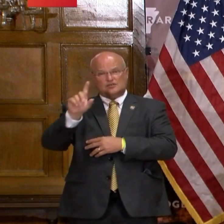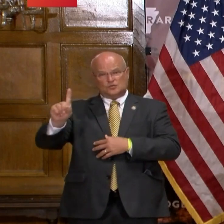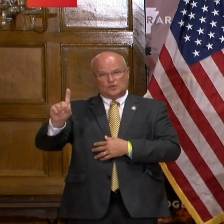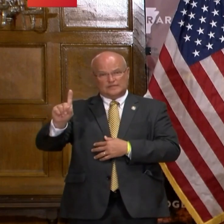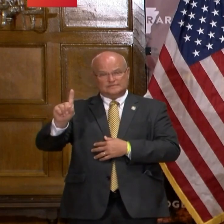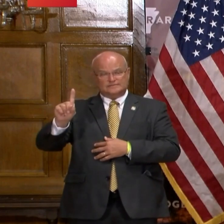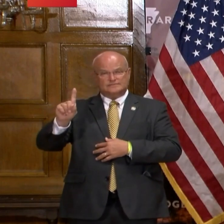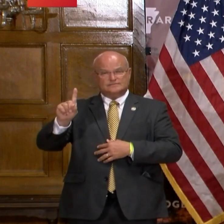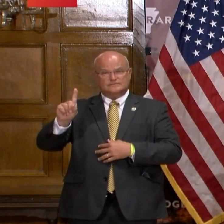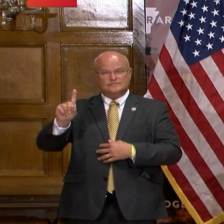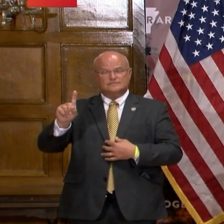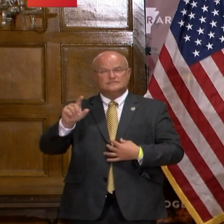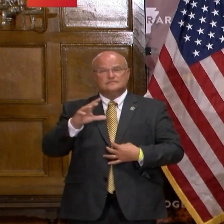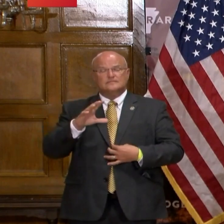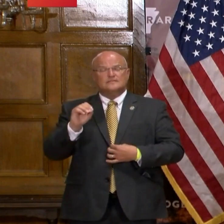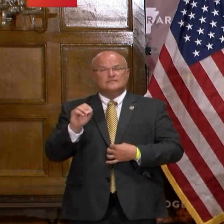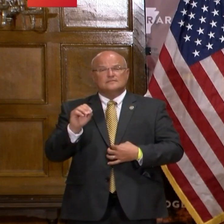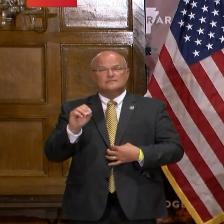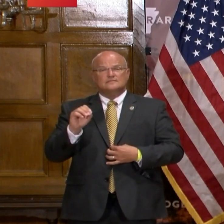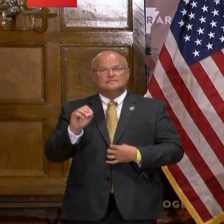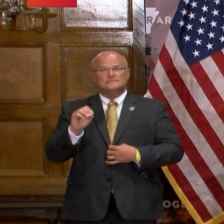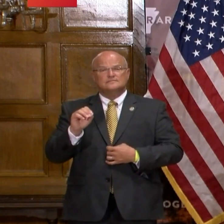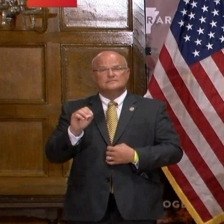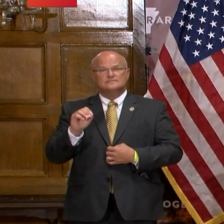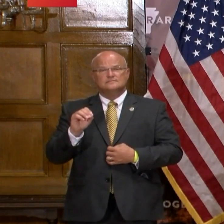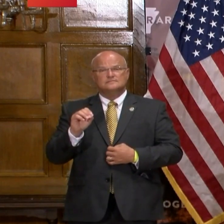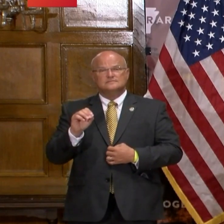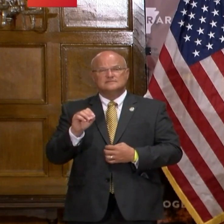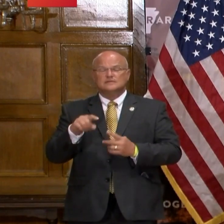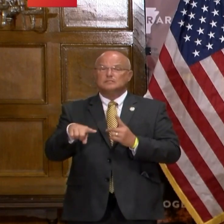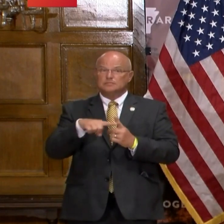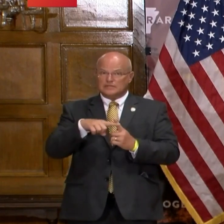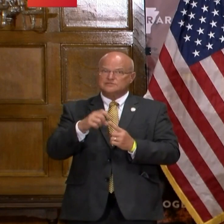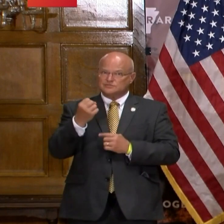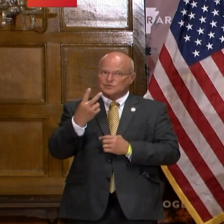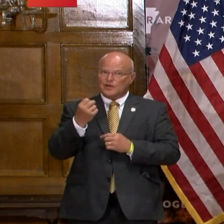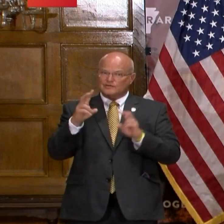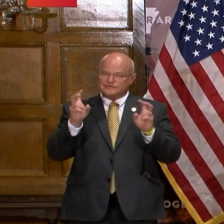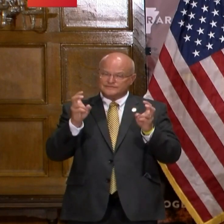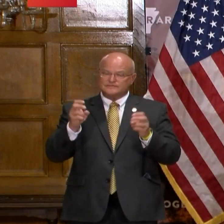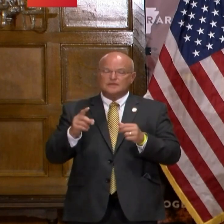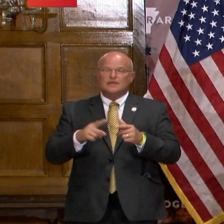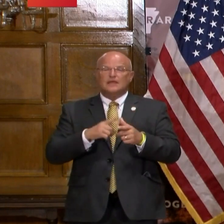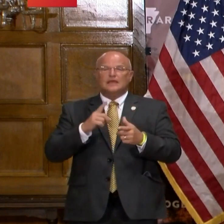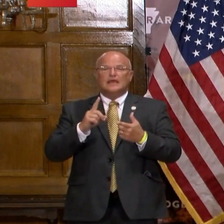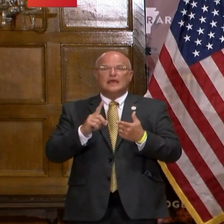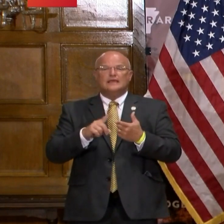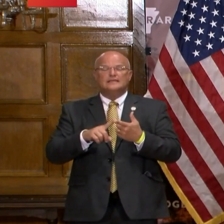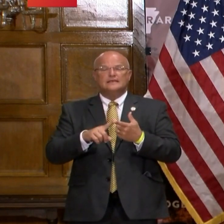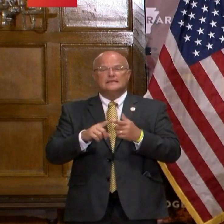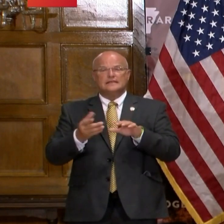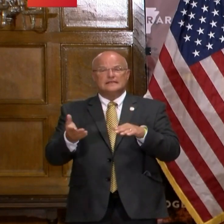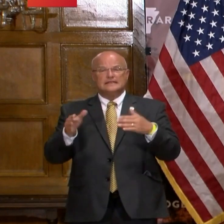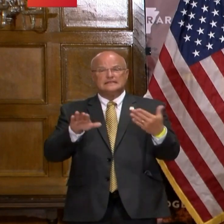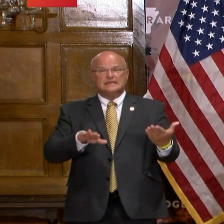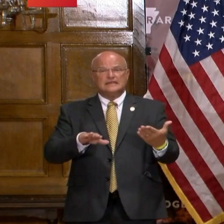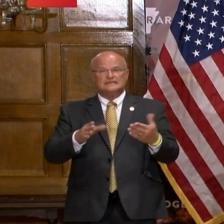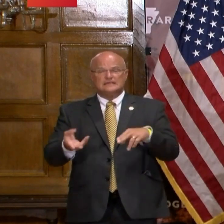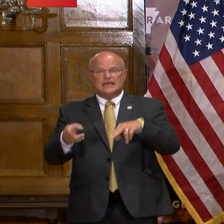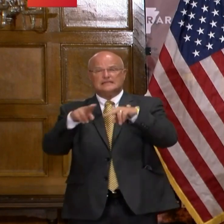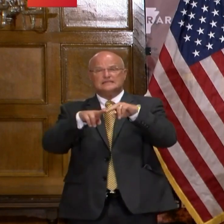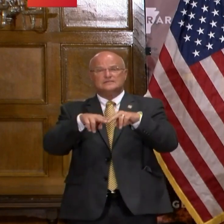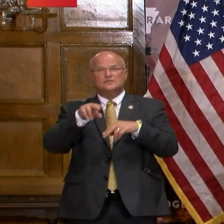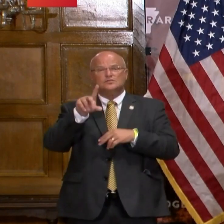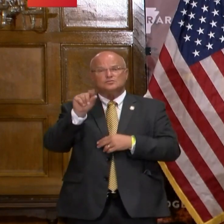501, and which is a plus 12. And then in terms of our deaths, we have an